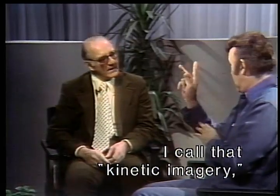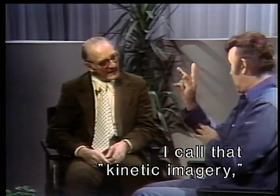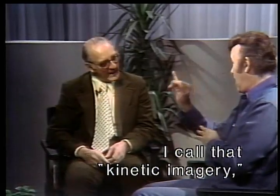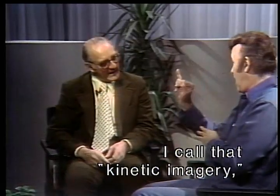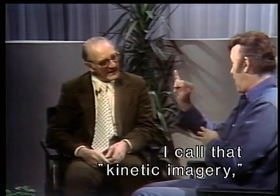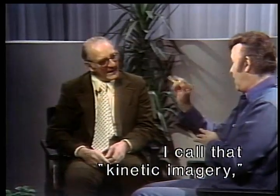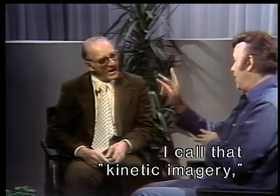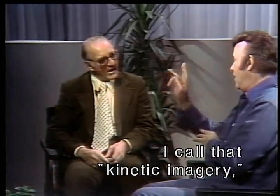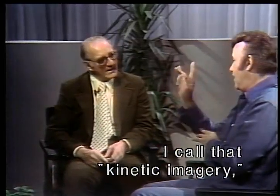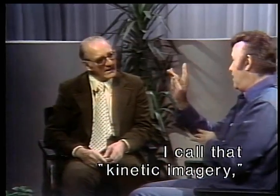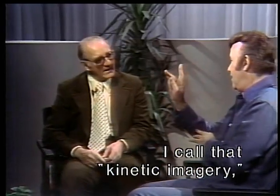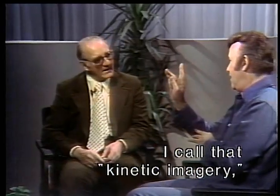K-I.